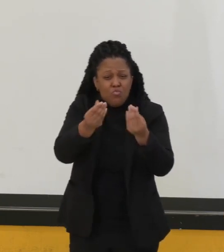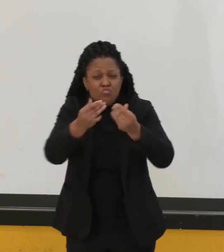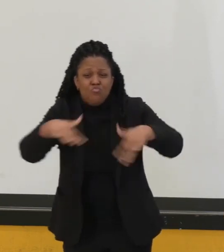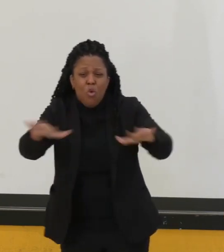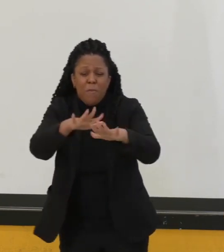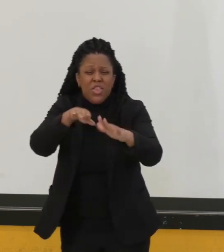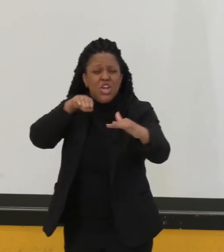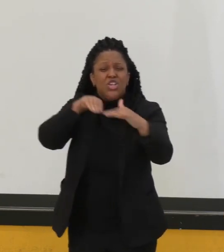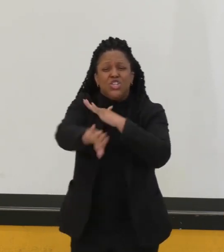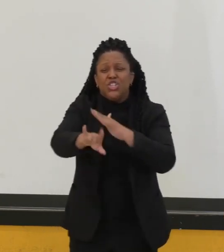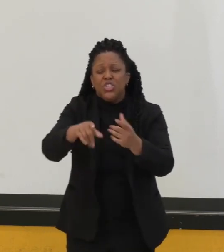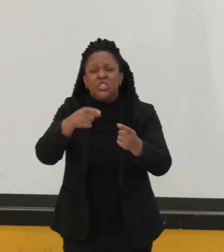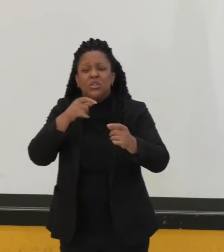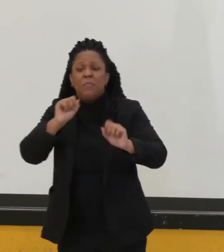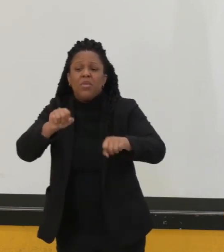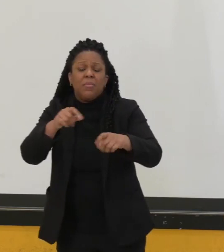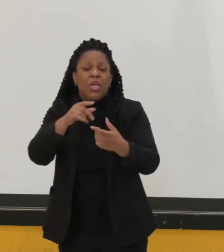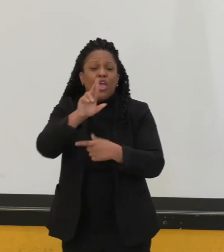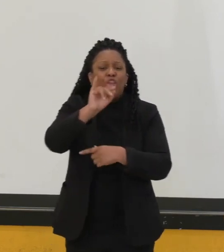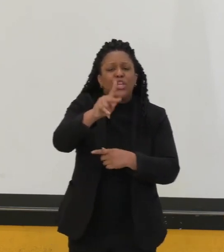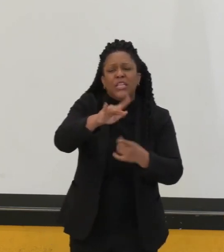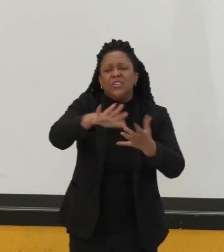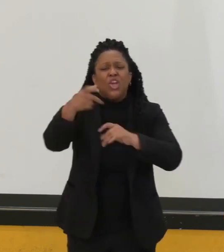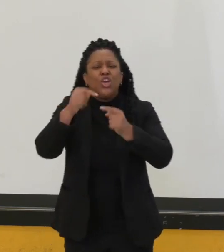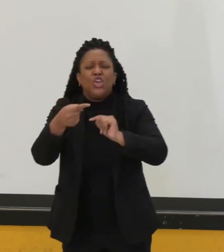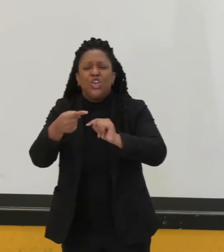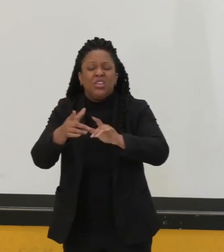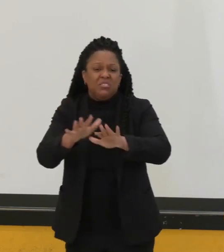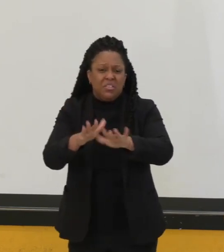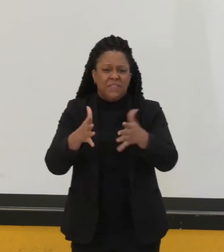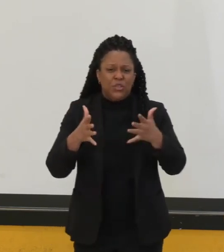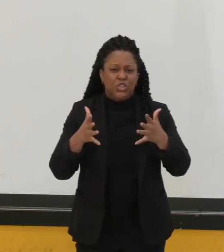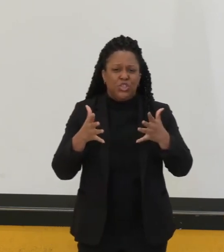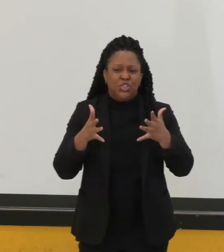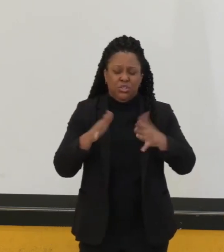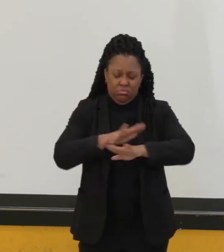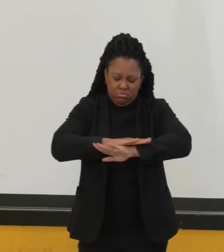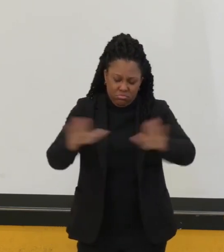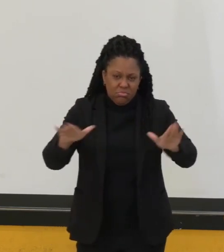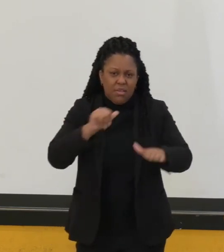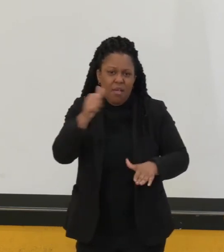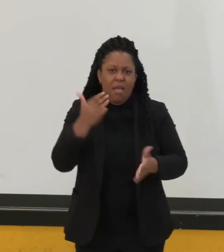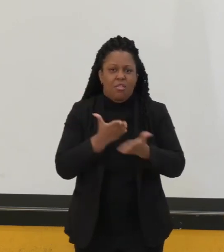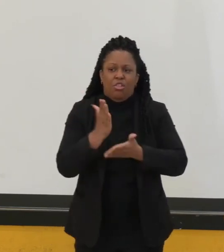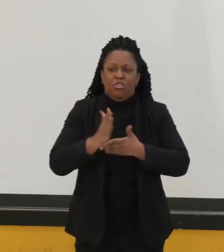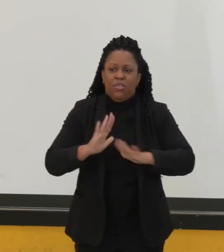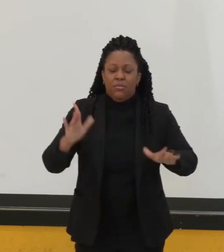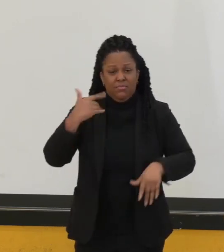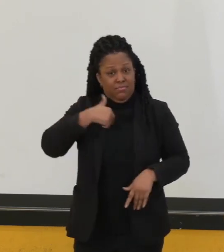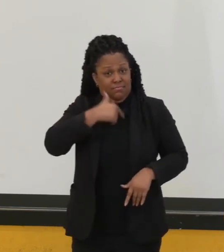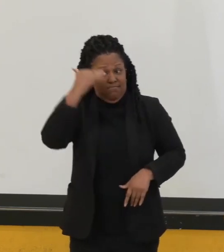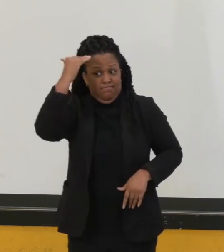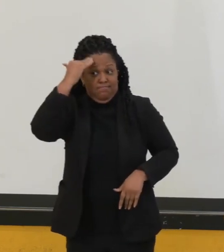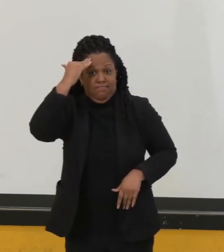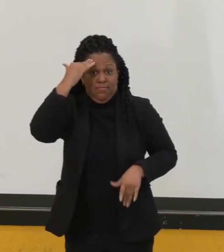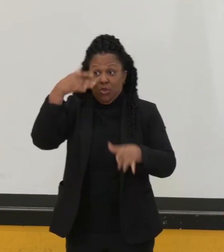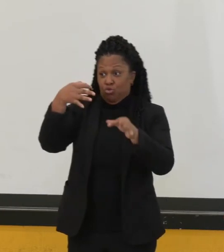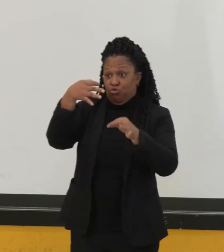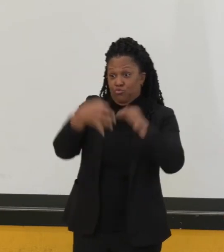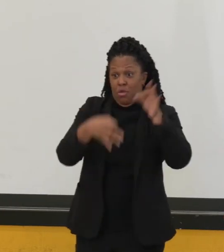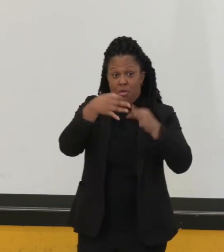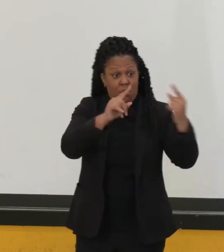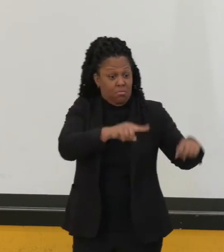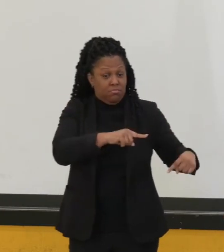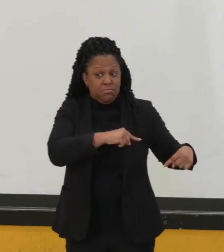tolerated. And we have known for many months that as this trial and the focus of this nation was on this trial, that there